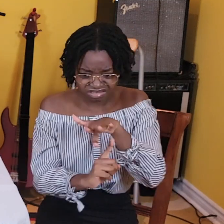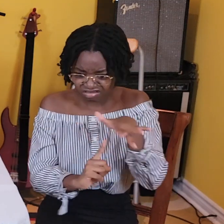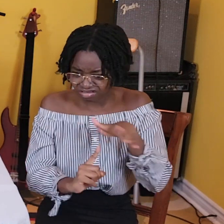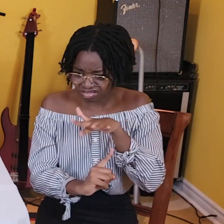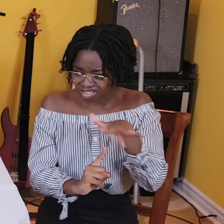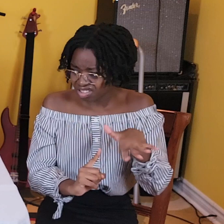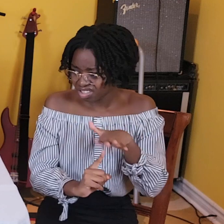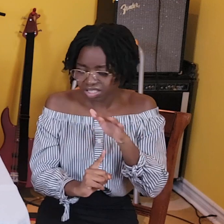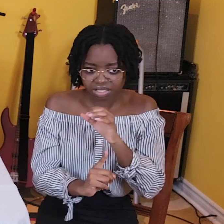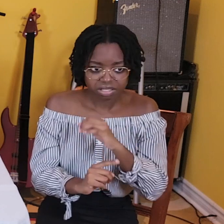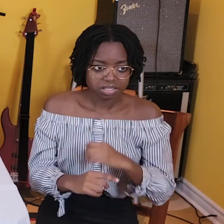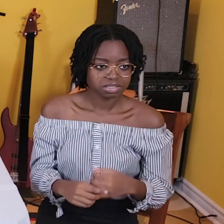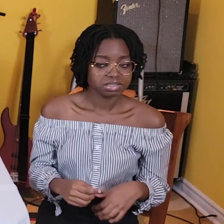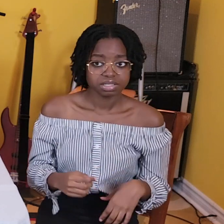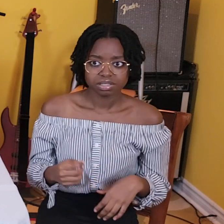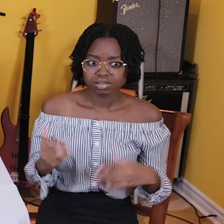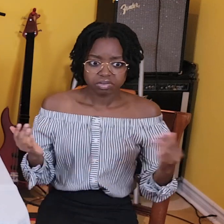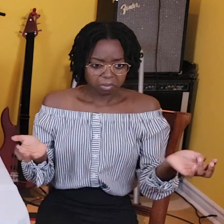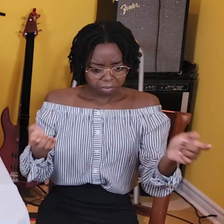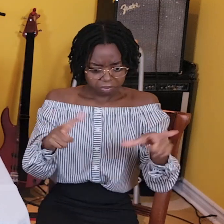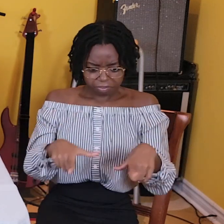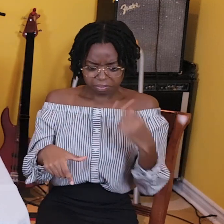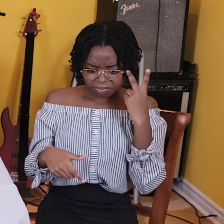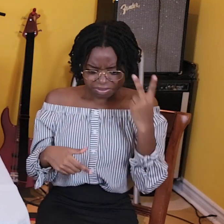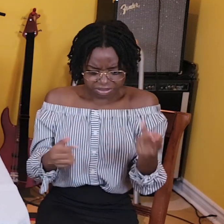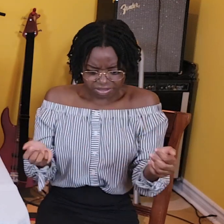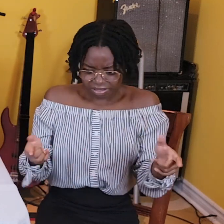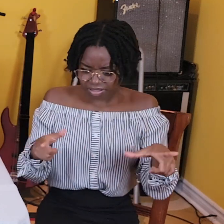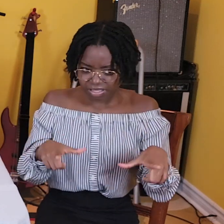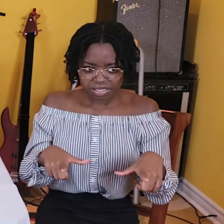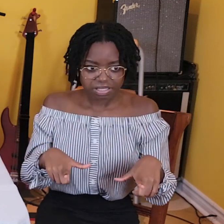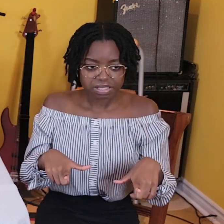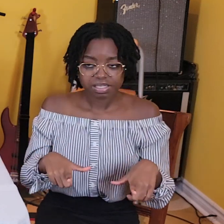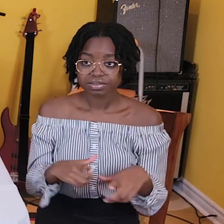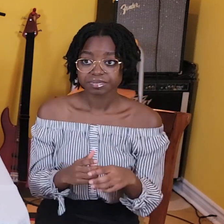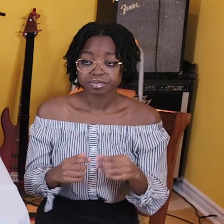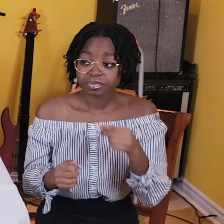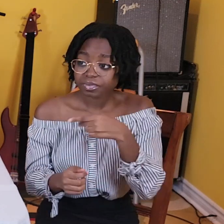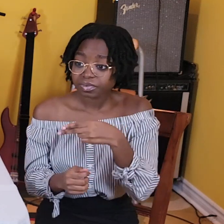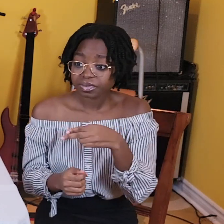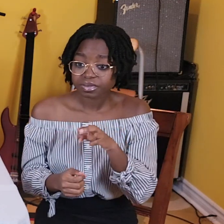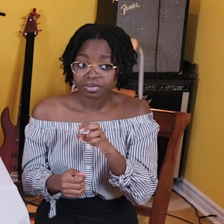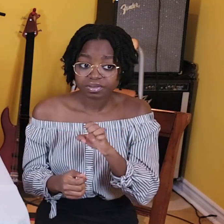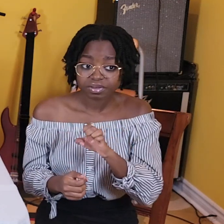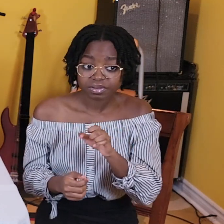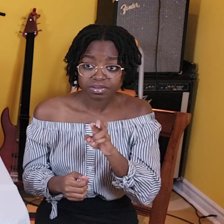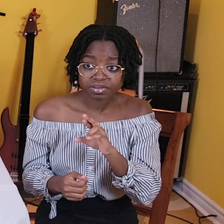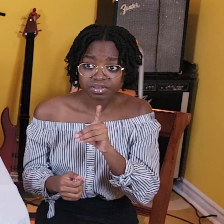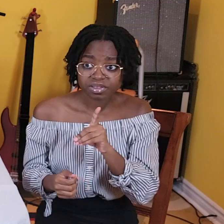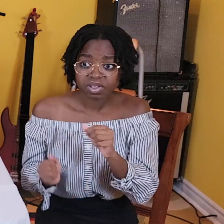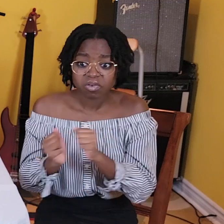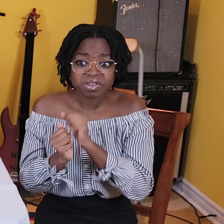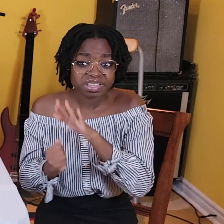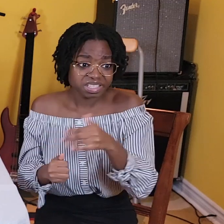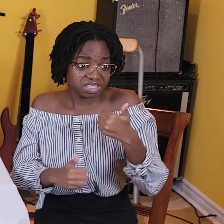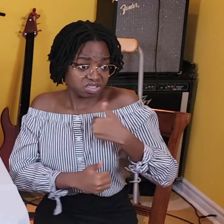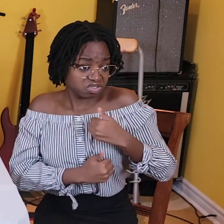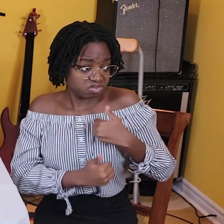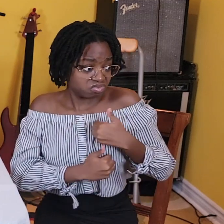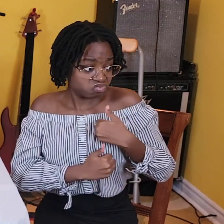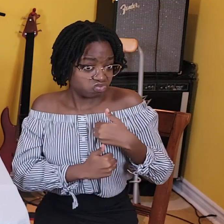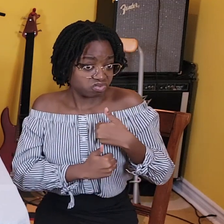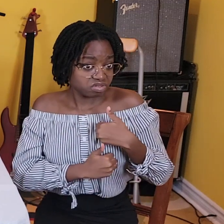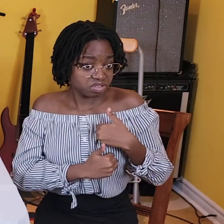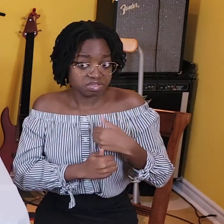what was going on, right? We see that happening. And Herod was there with his security force. That's what the Bible says. He was there